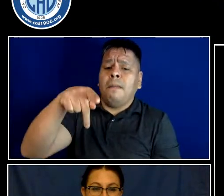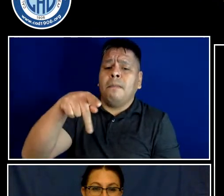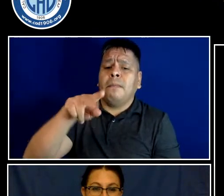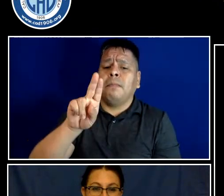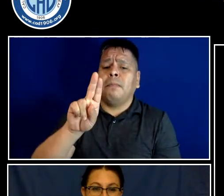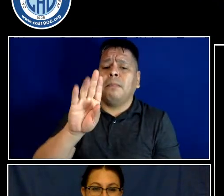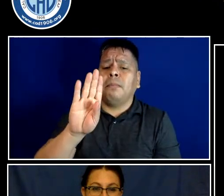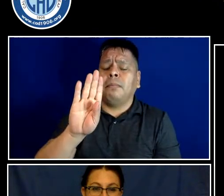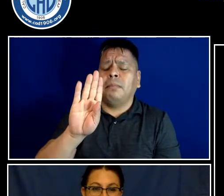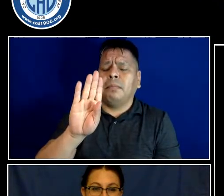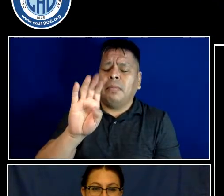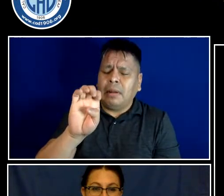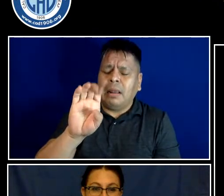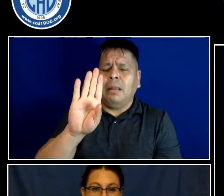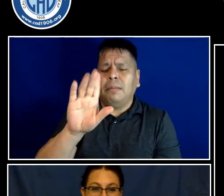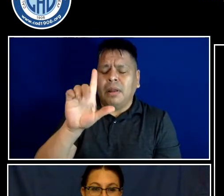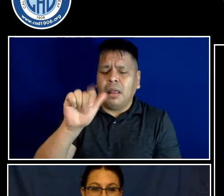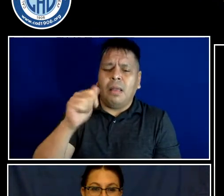Puebla.